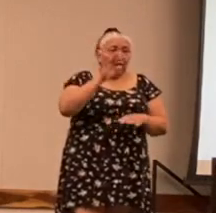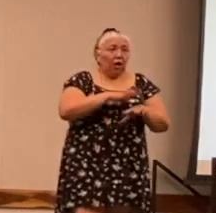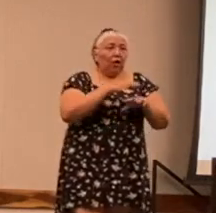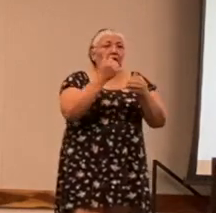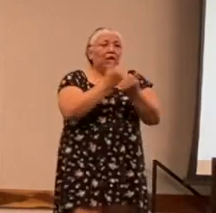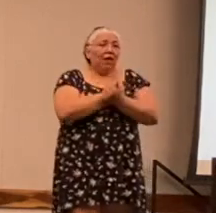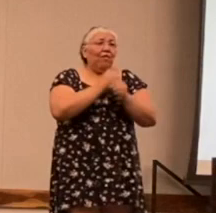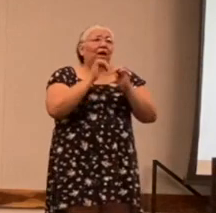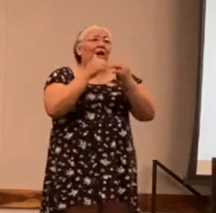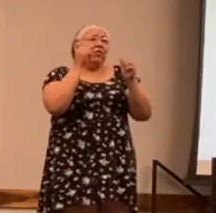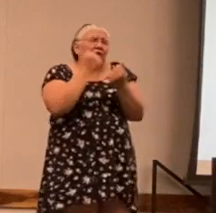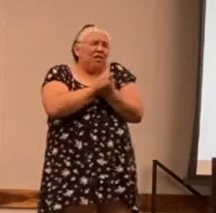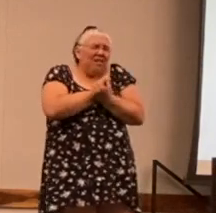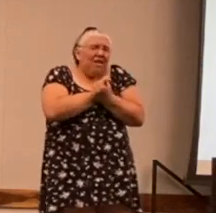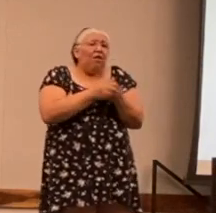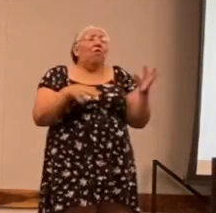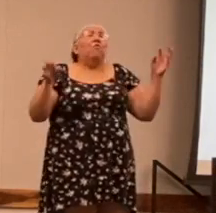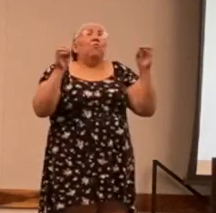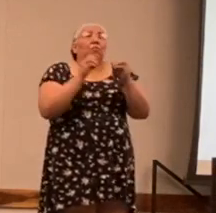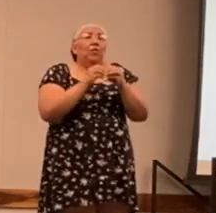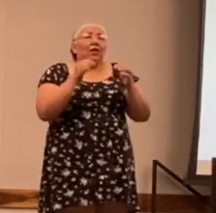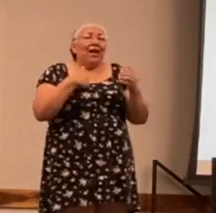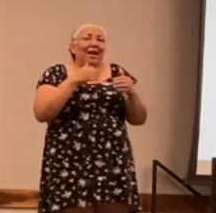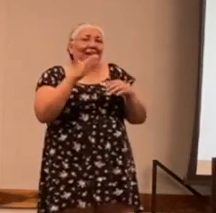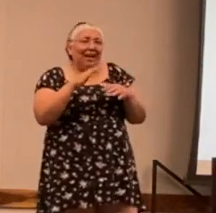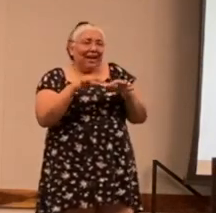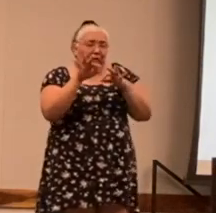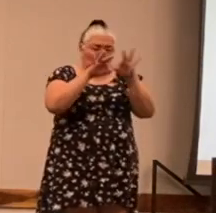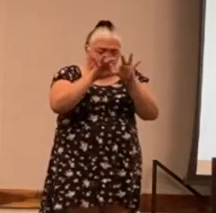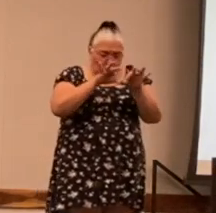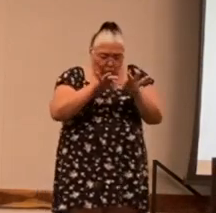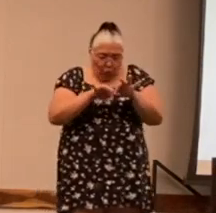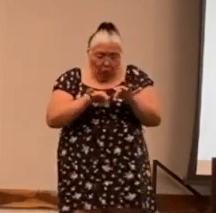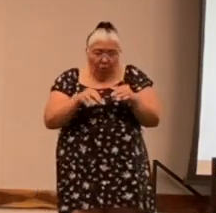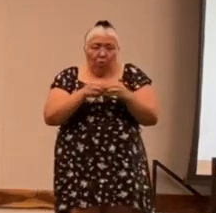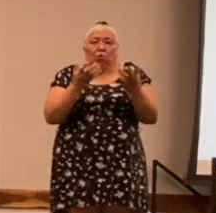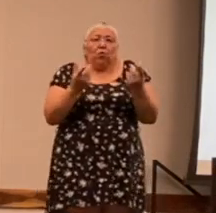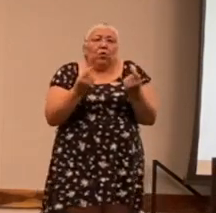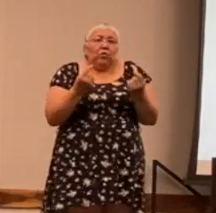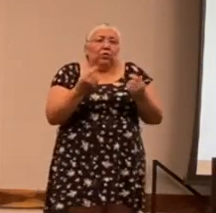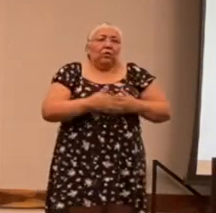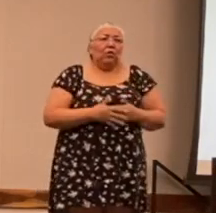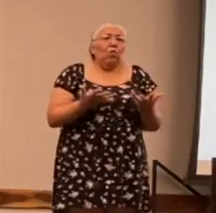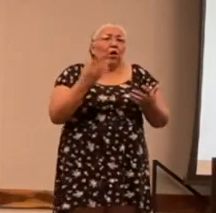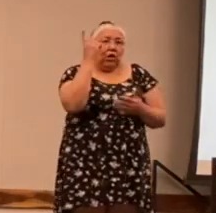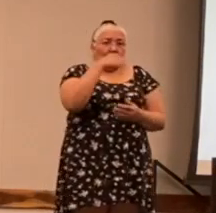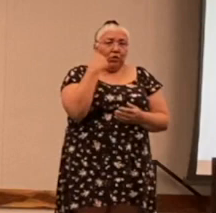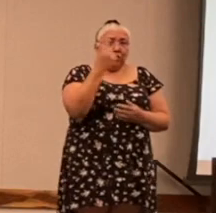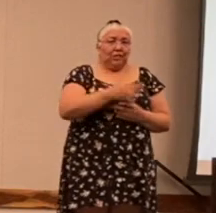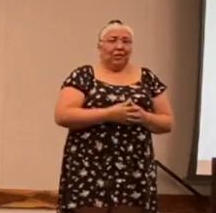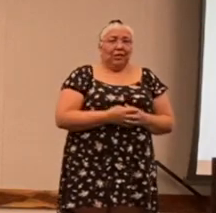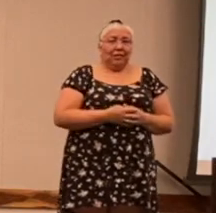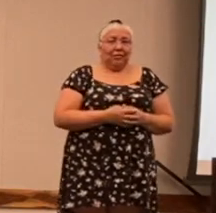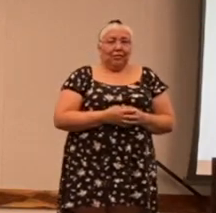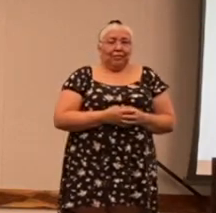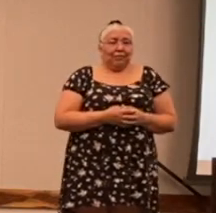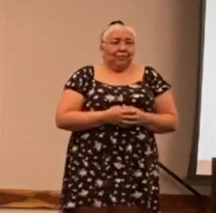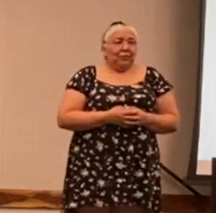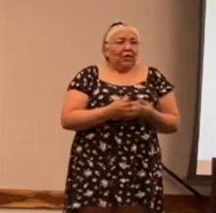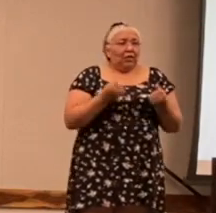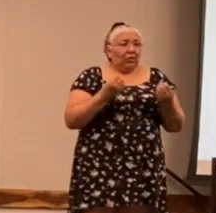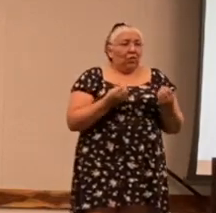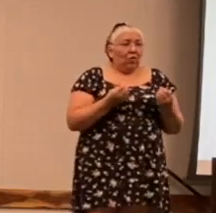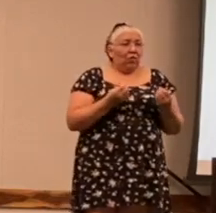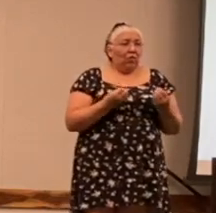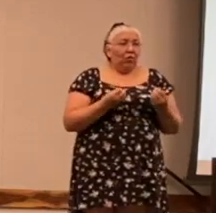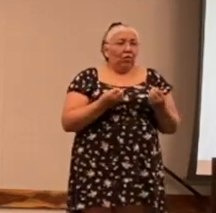and how to love harder." And I kind of went into a little bit of detail what's going on, what we're doing, and what that looks like. And so here